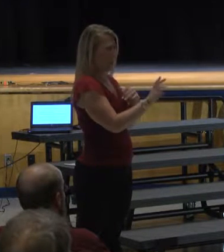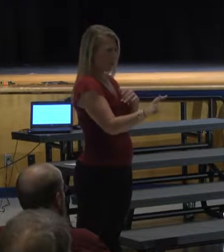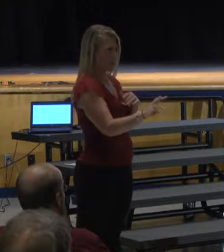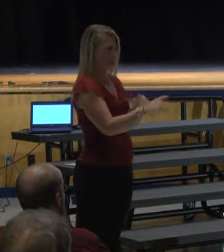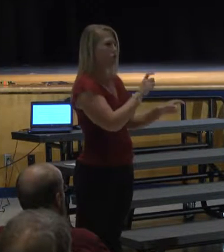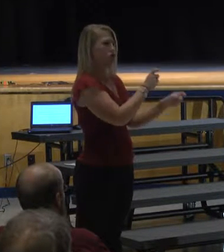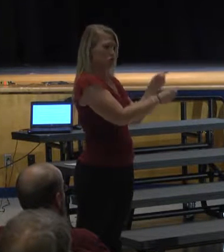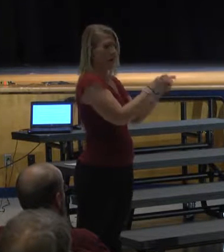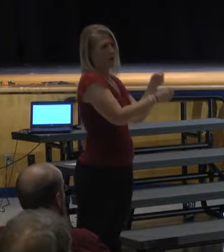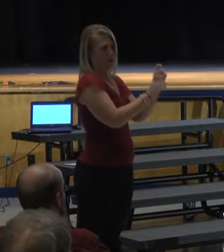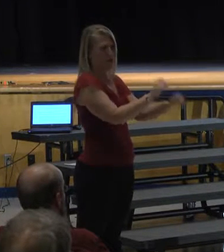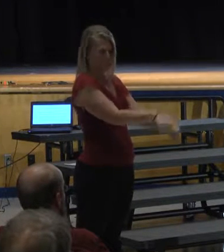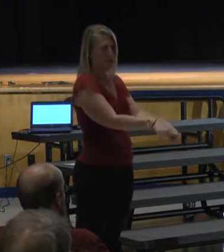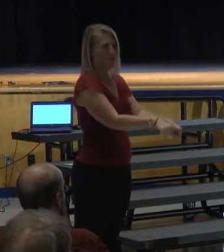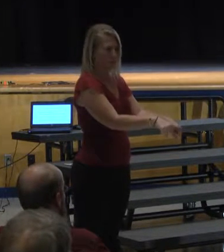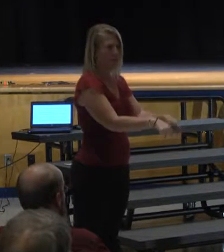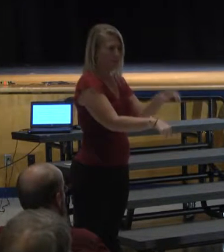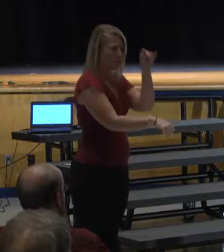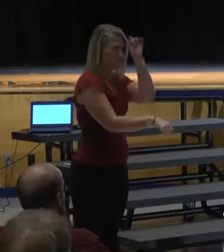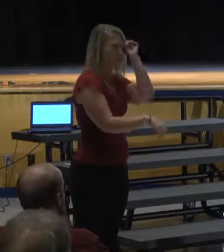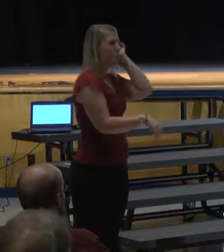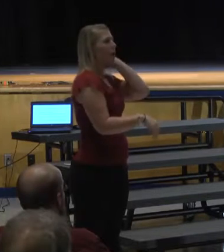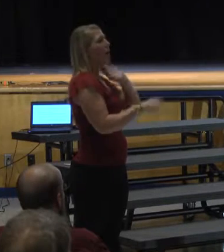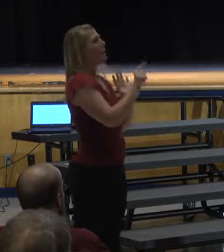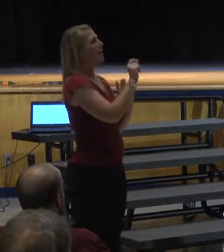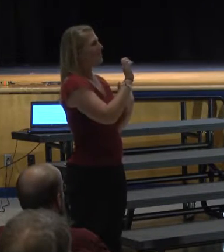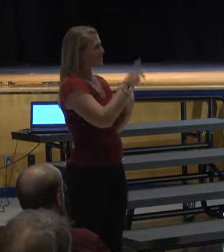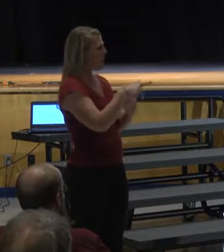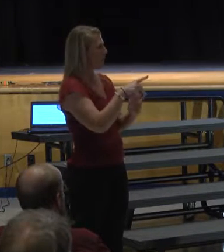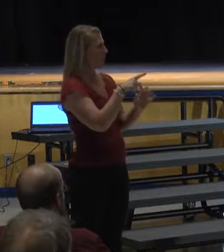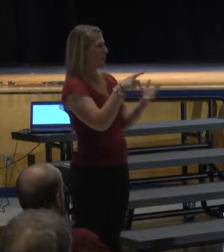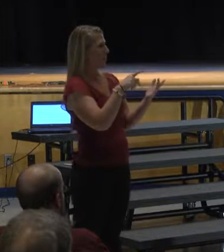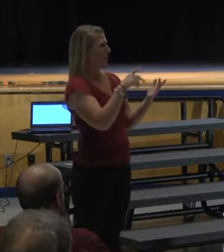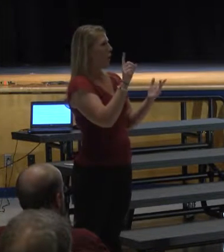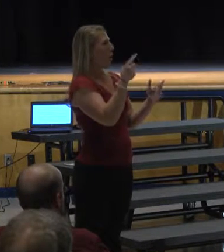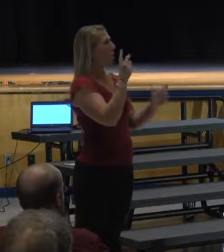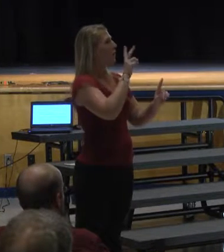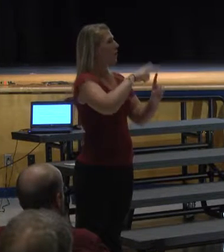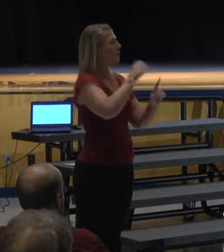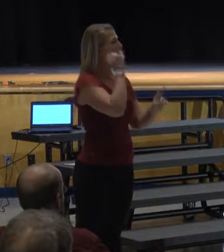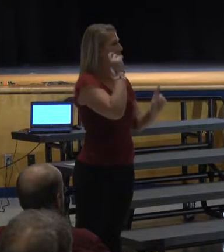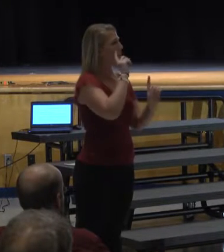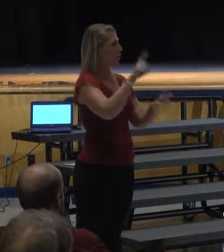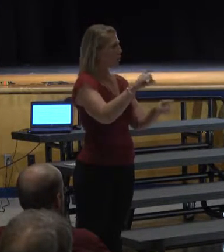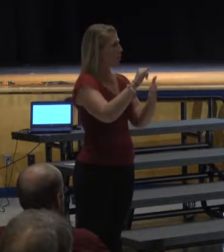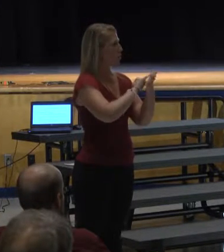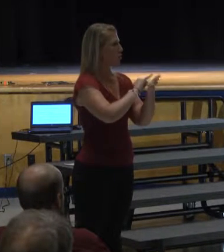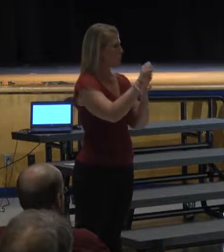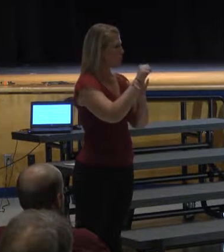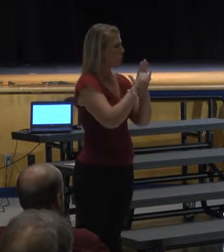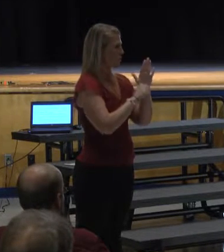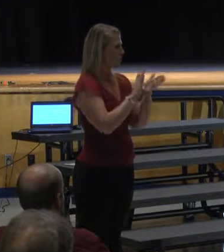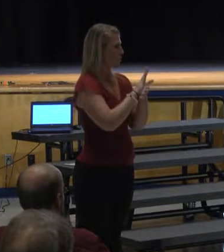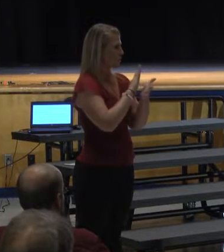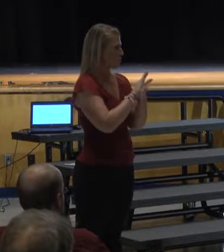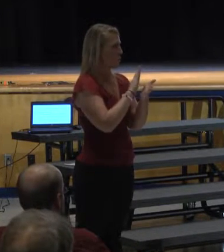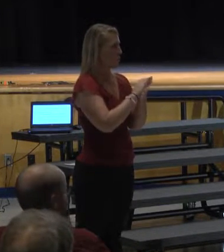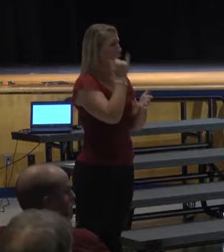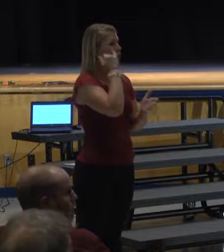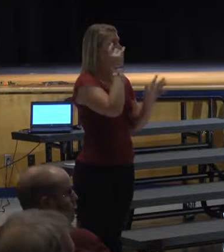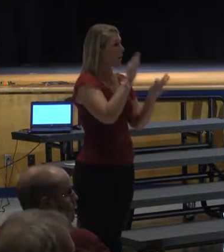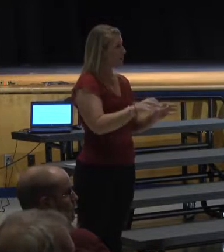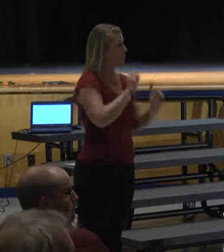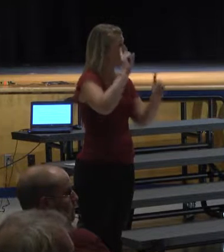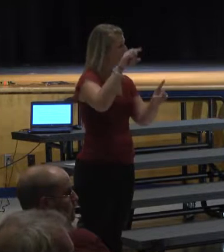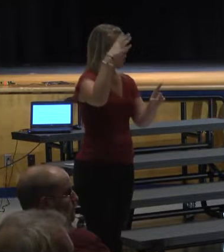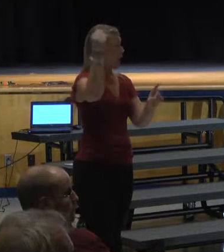State residents in New York State schools, so nothing will happen with that TAP or where that you left if you go to a college out of state. Are you allowed to